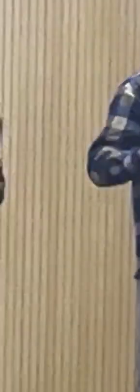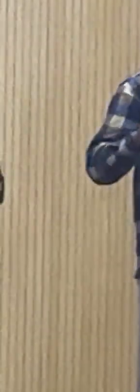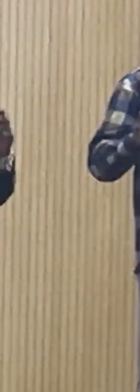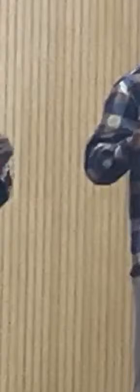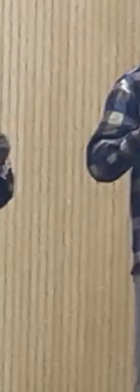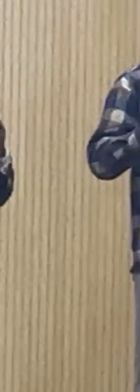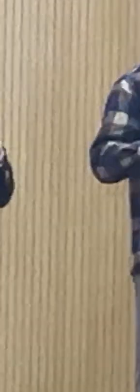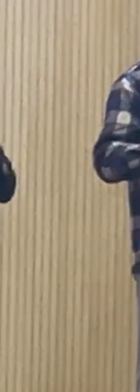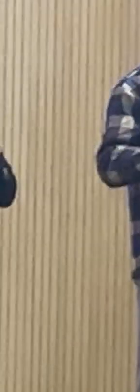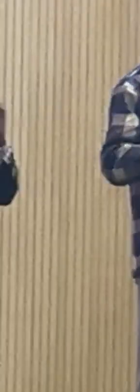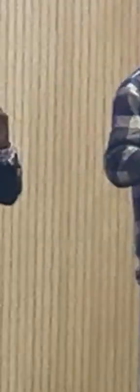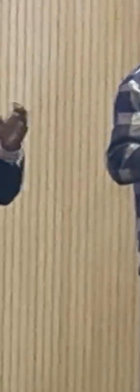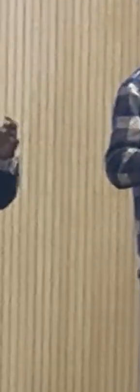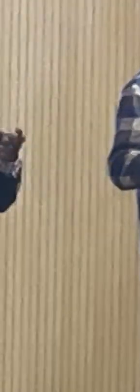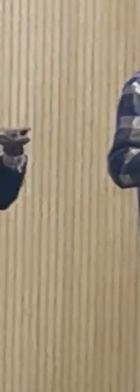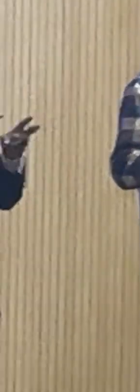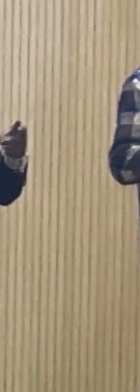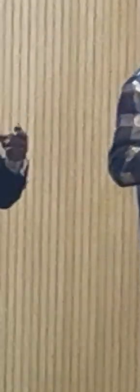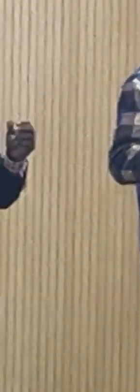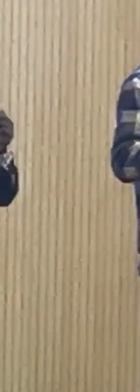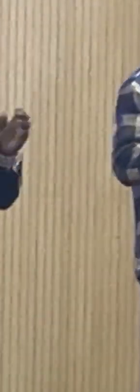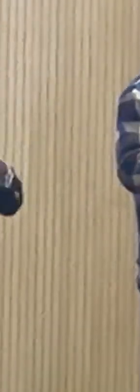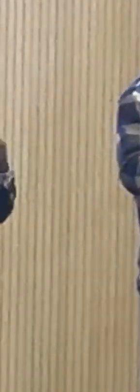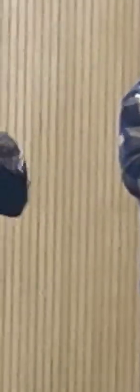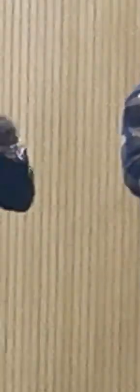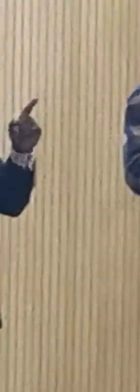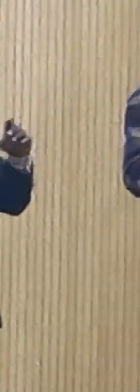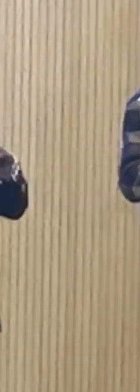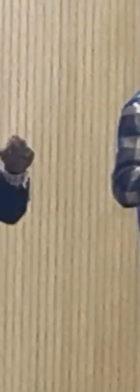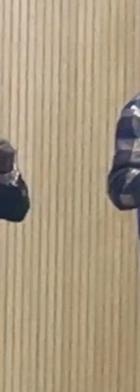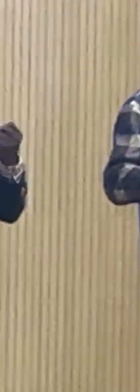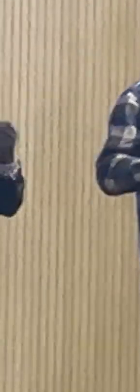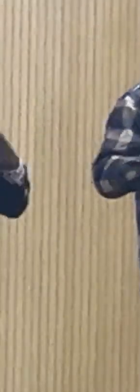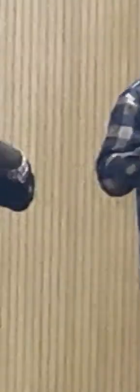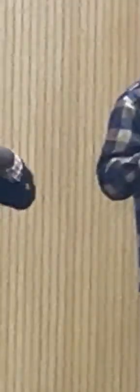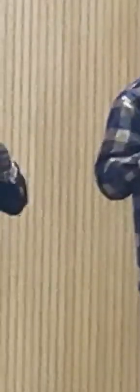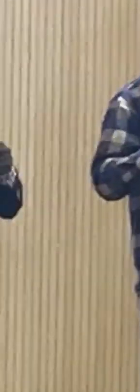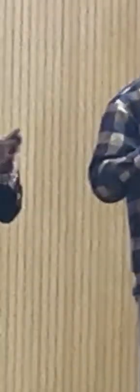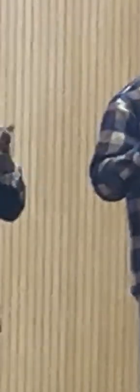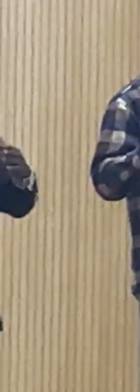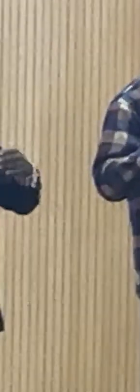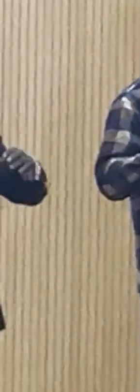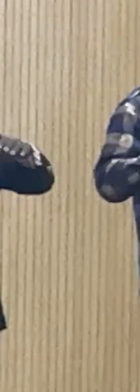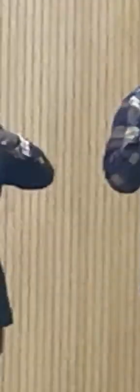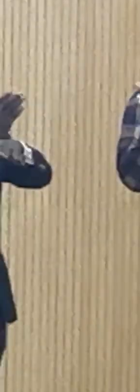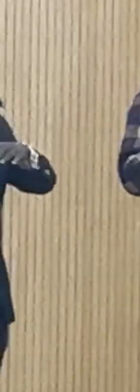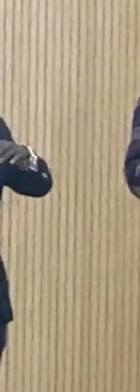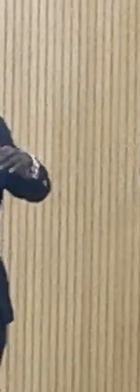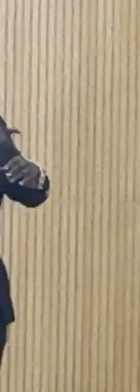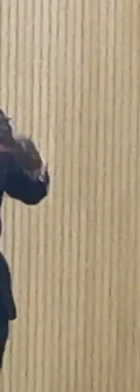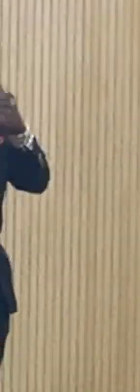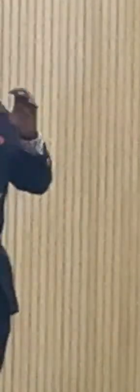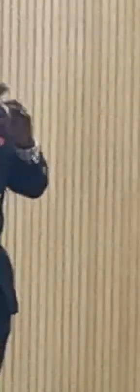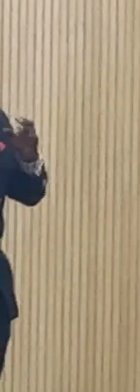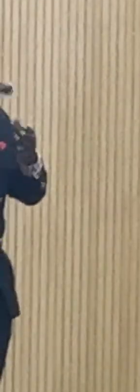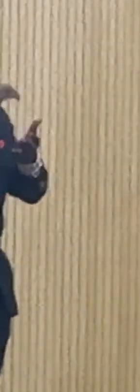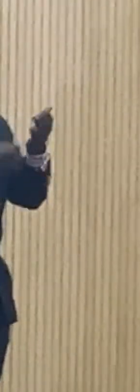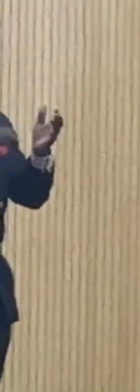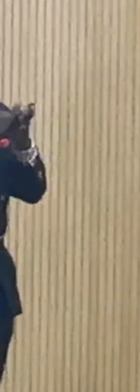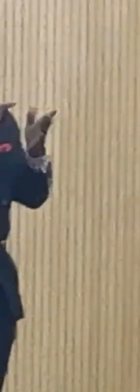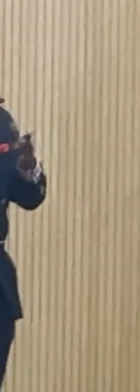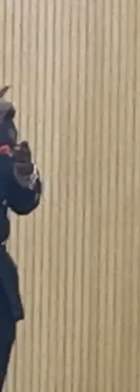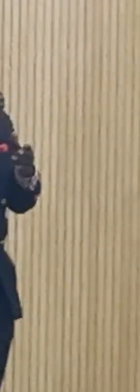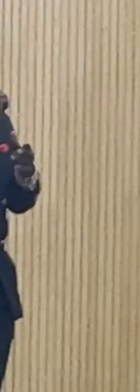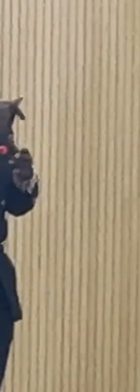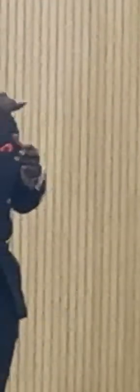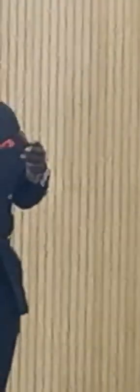So, despite the differences that exist in society, it creates that room that the barrier for communication is actually removed. That's where AI Master